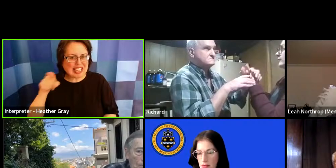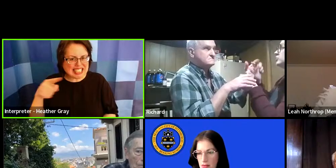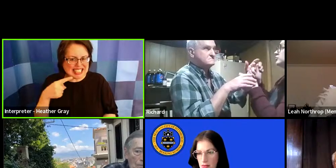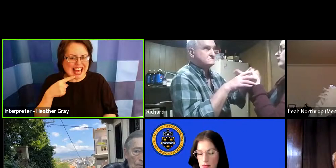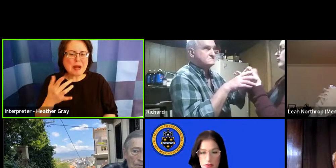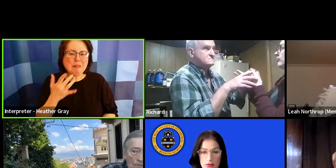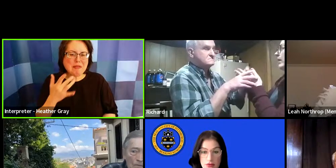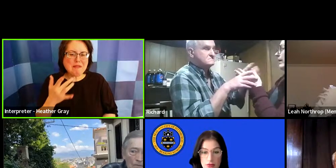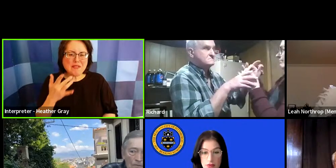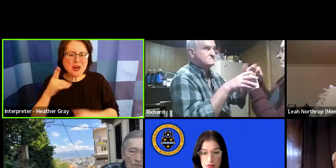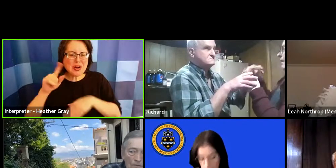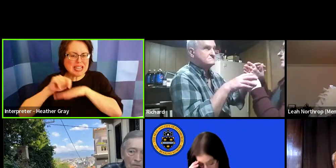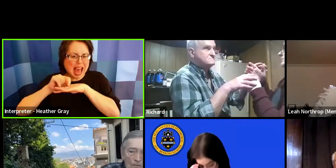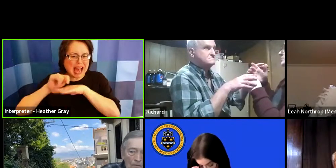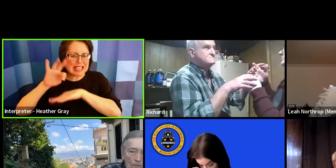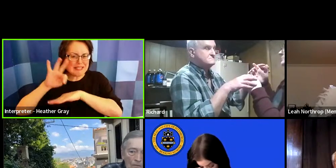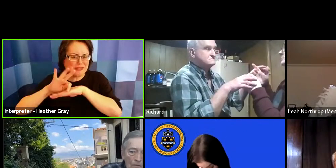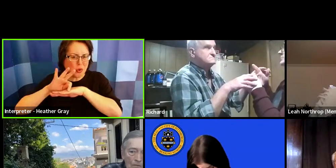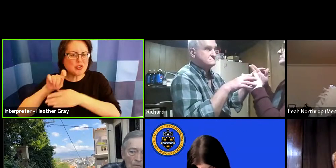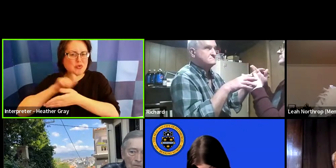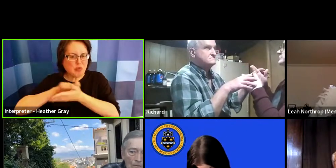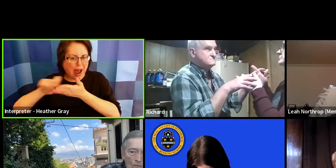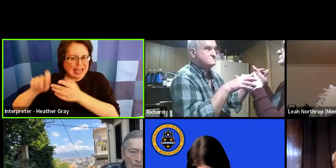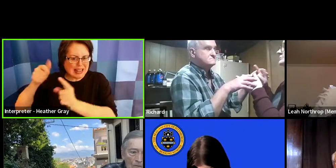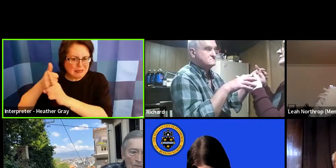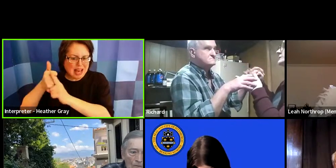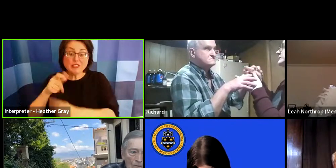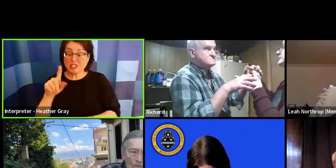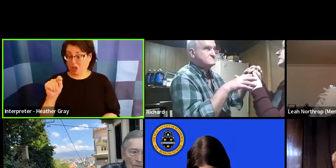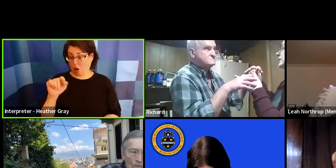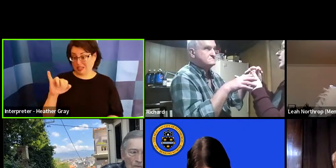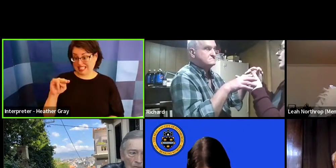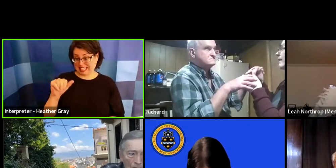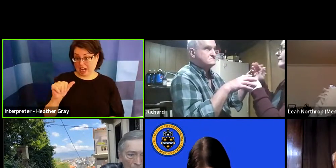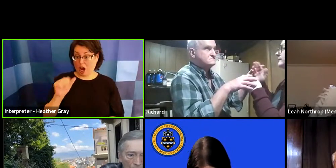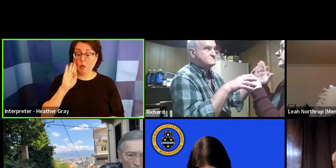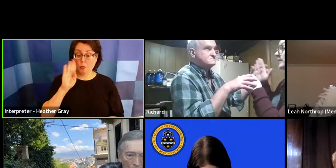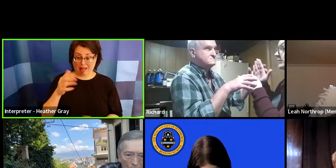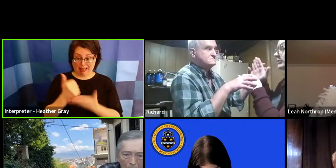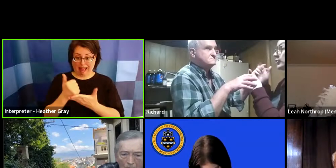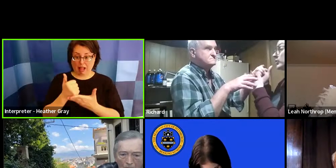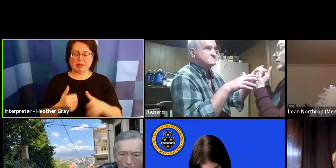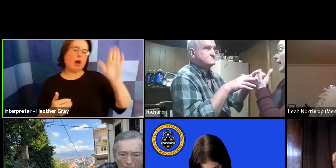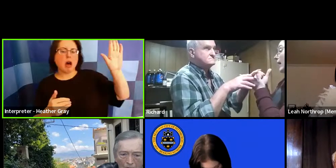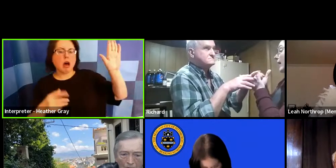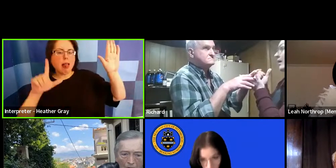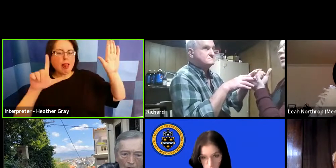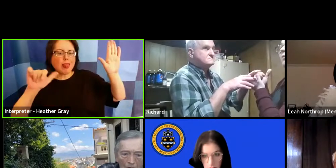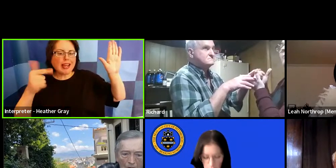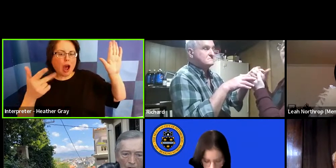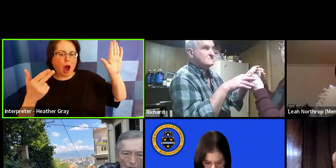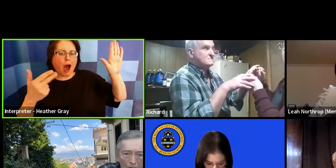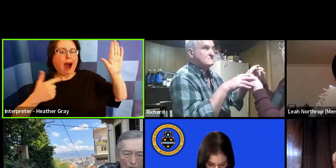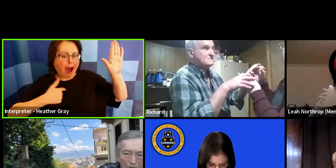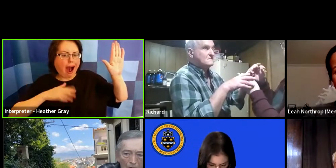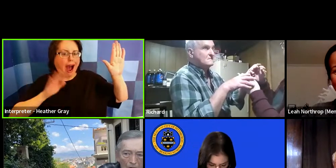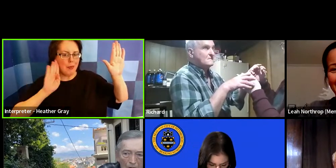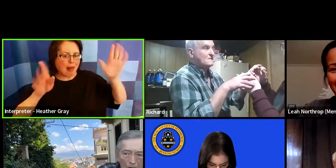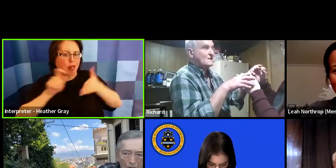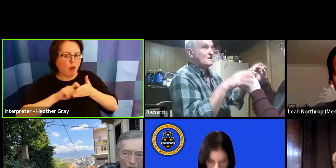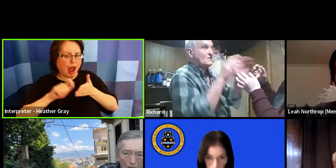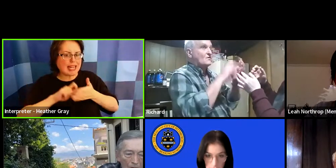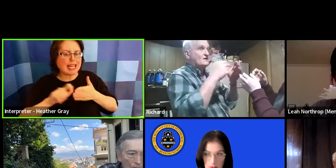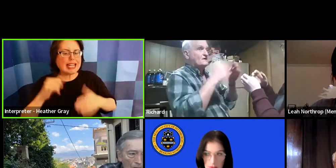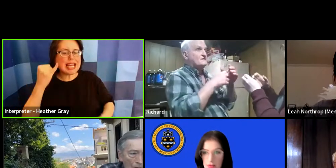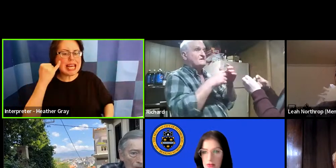Okay, but somebody's going to need to write it. Tina did volunteer to help. All right, I'll do it if Tina helps me. Aha. I will